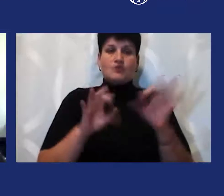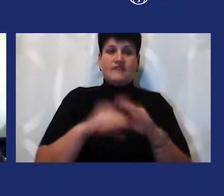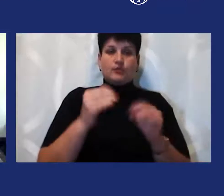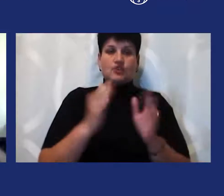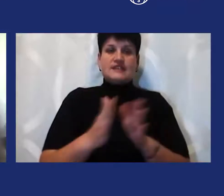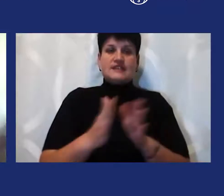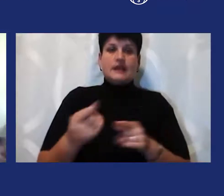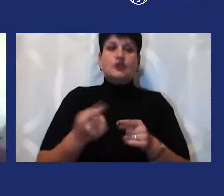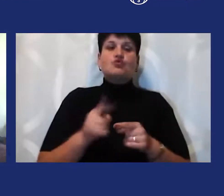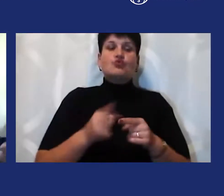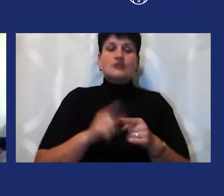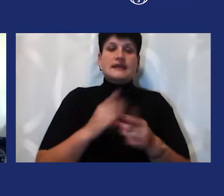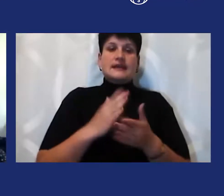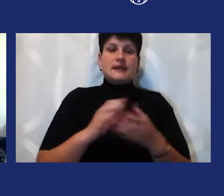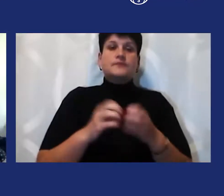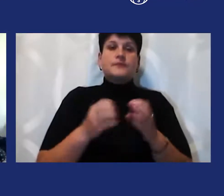population centers,